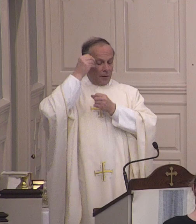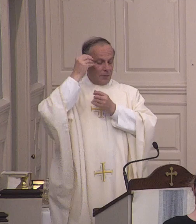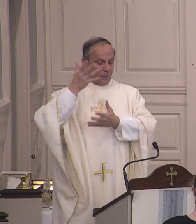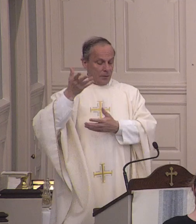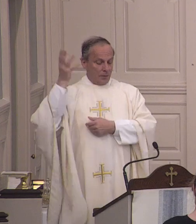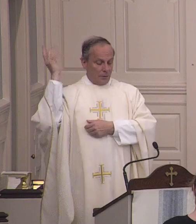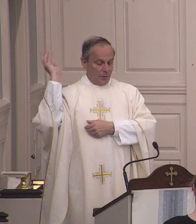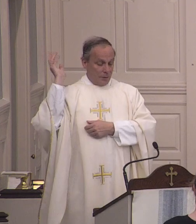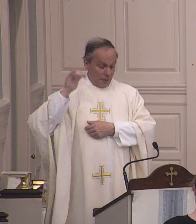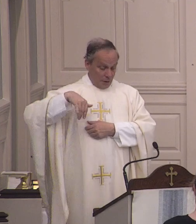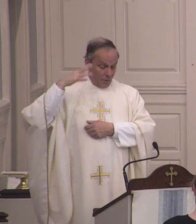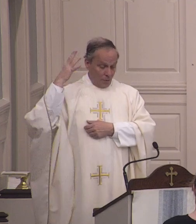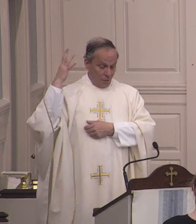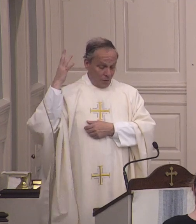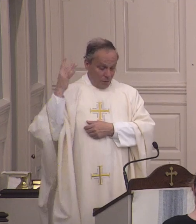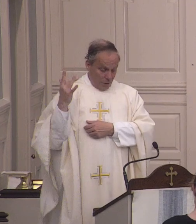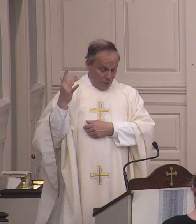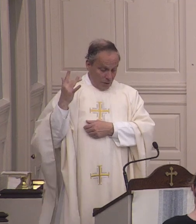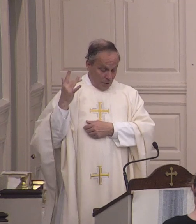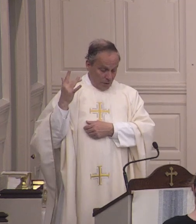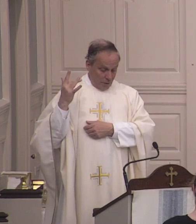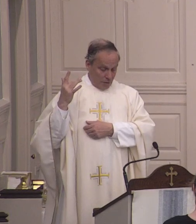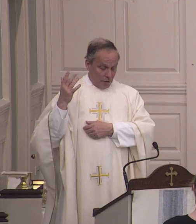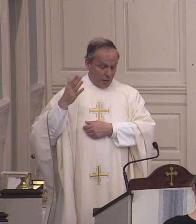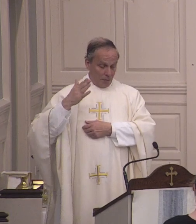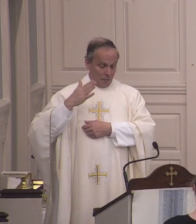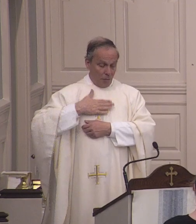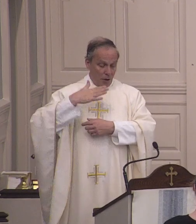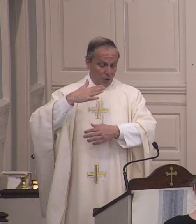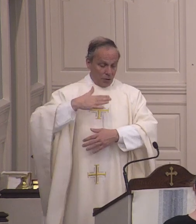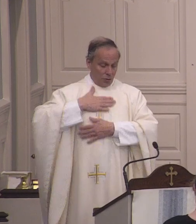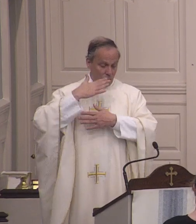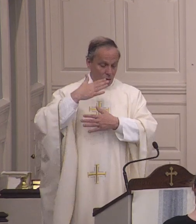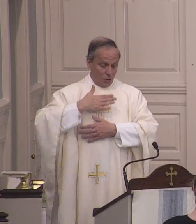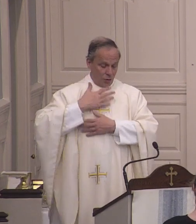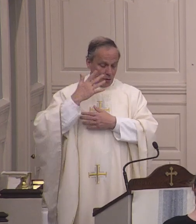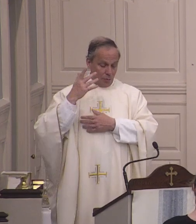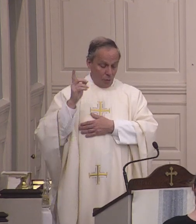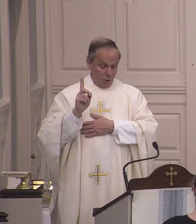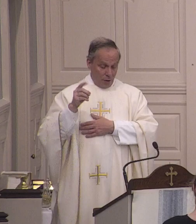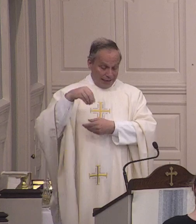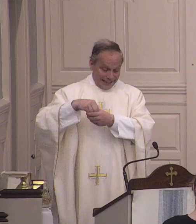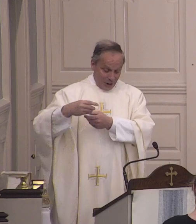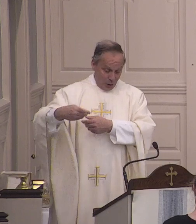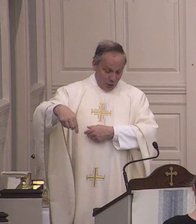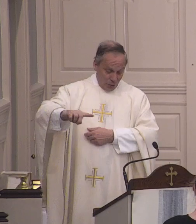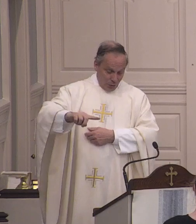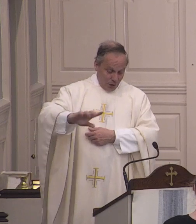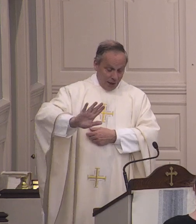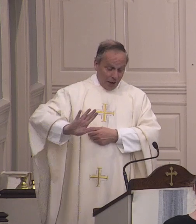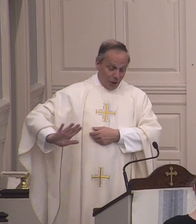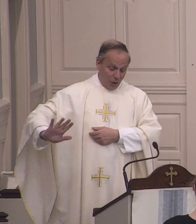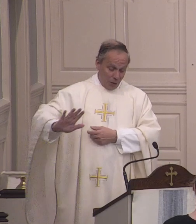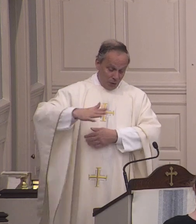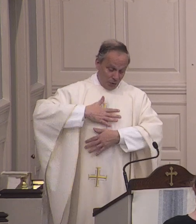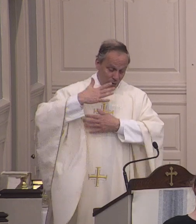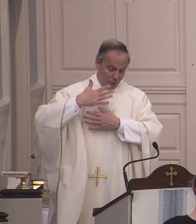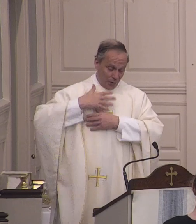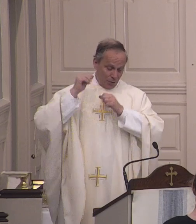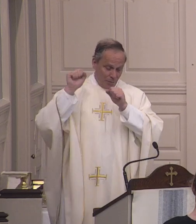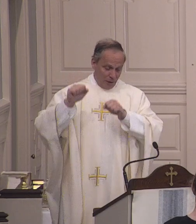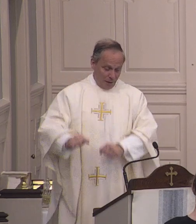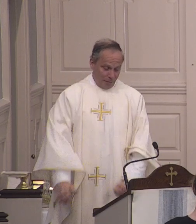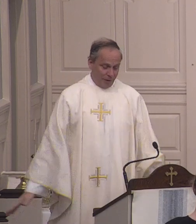I have told you so that my joy might be in you and your joy might